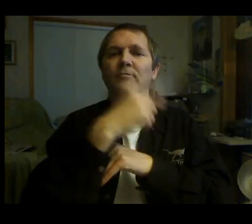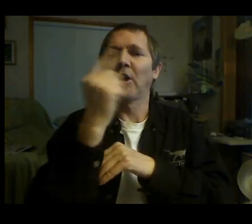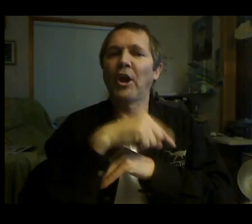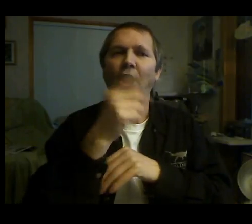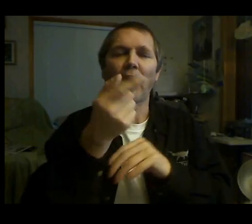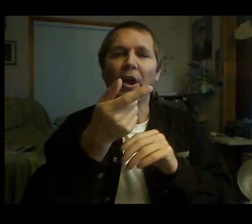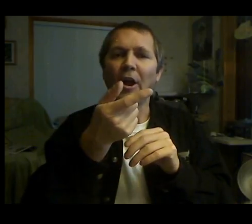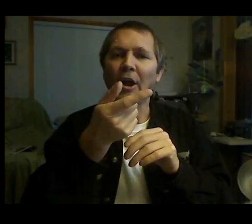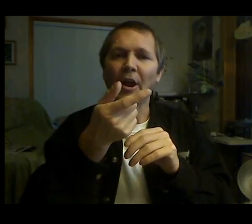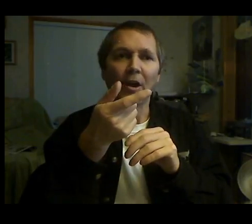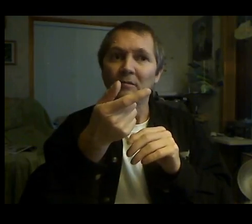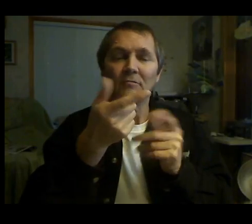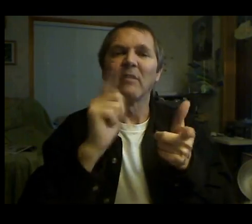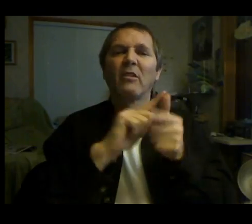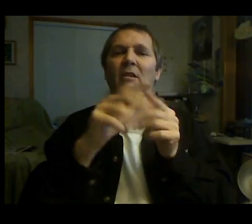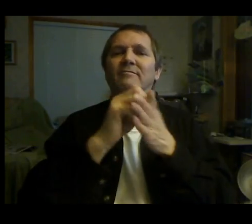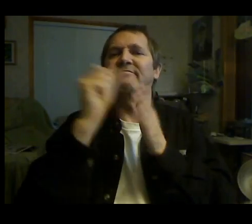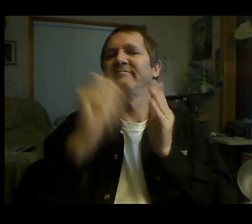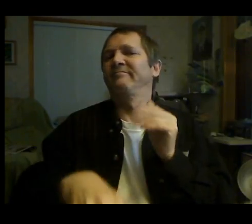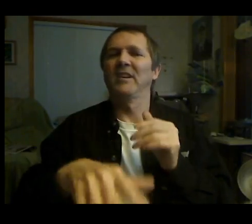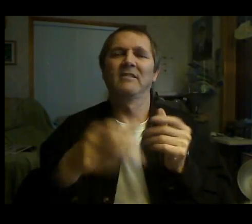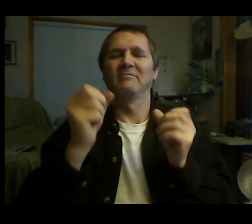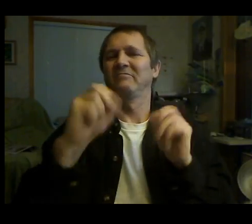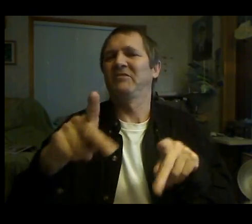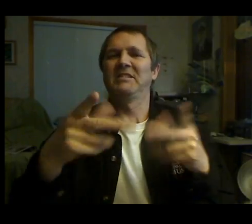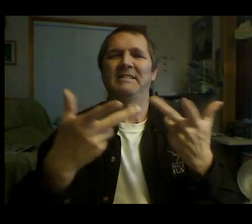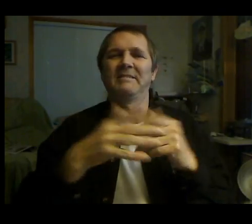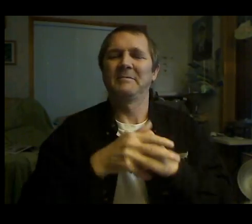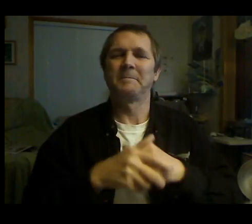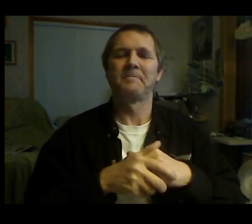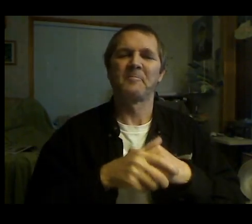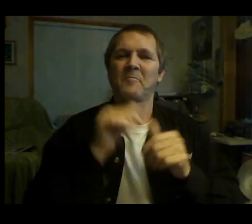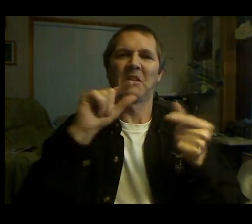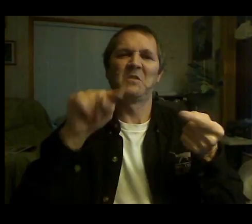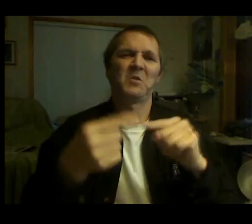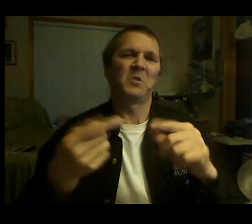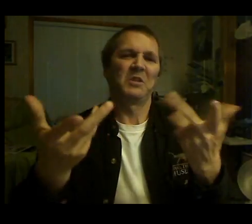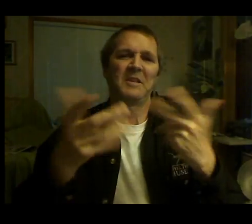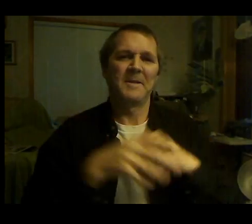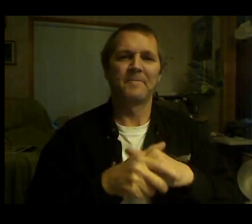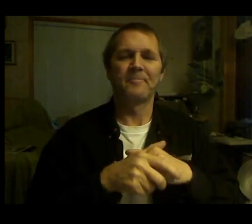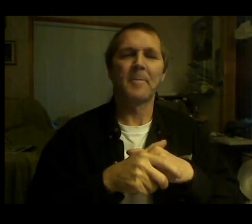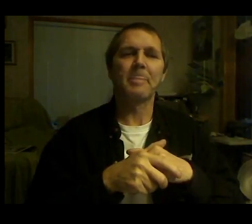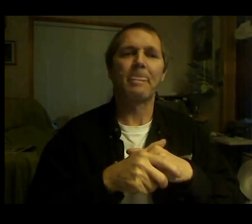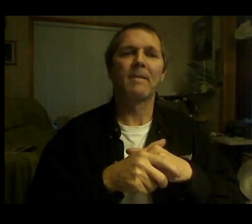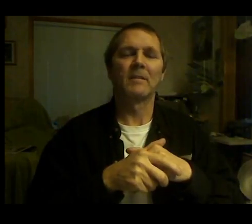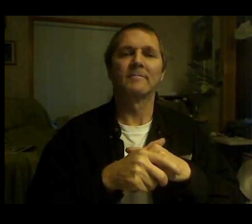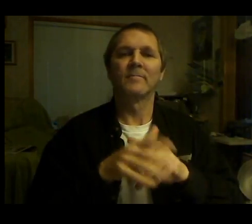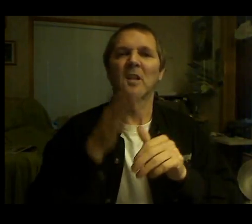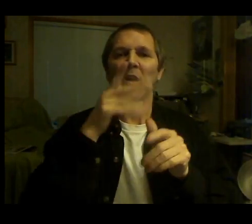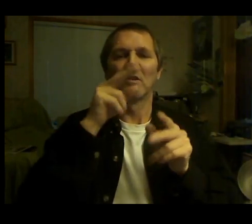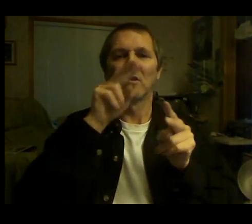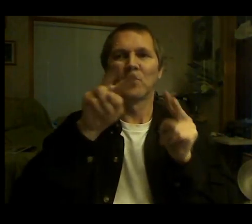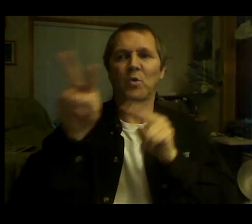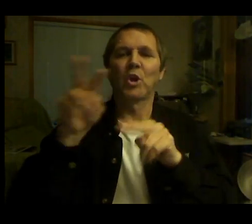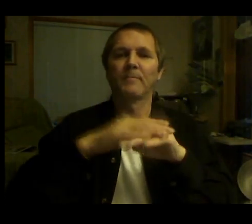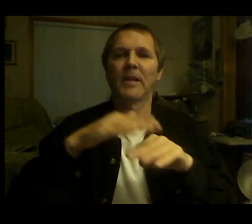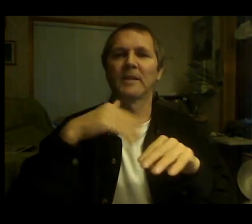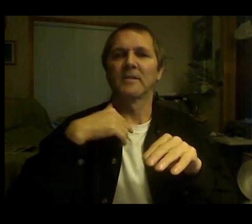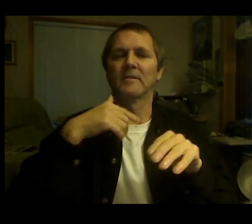is coming out. And later, DPL is part of the Van Library Books in Alaska Town. She also tried to make creationism a part of the school curriculum. No,